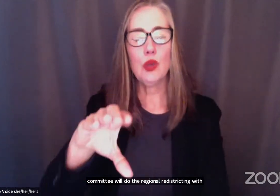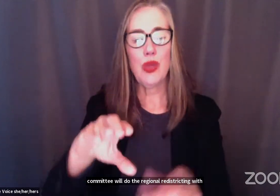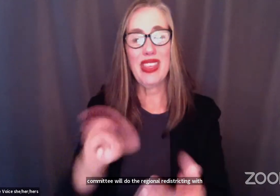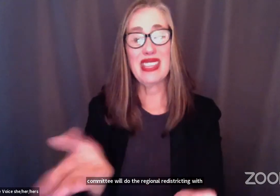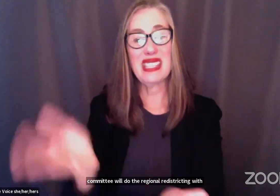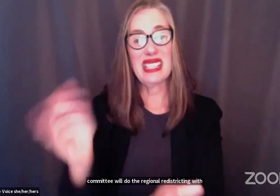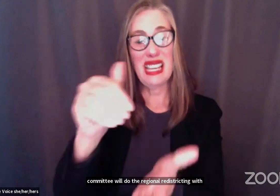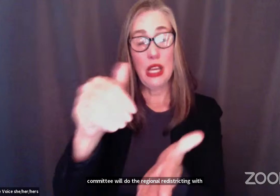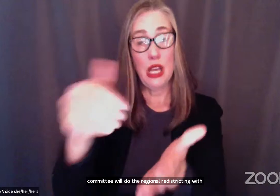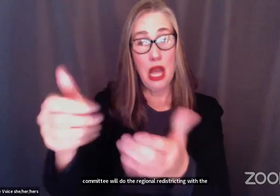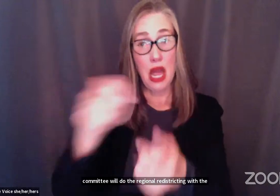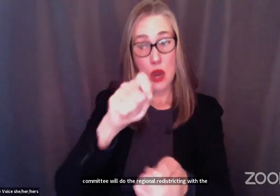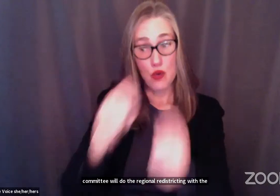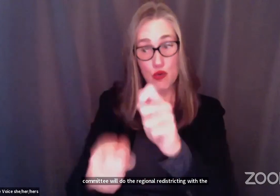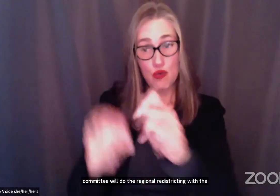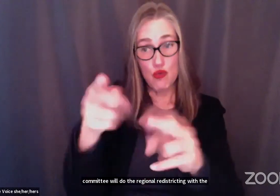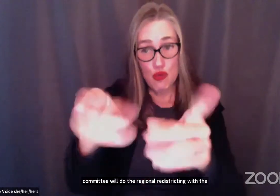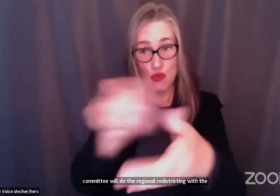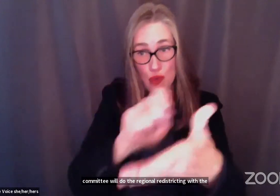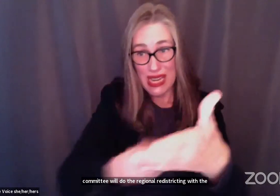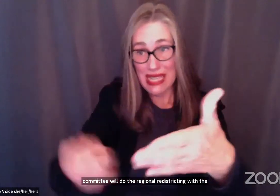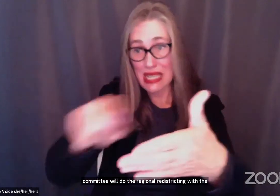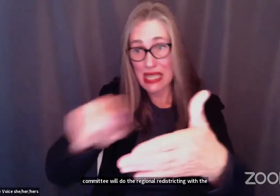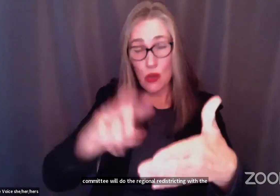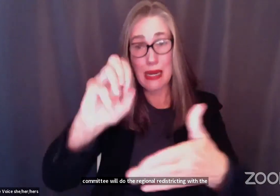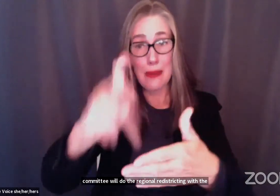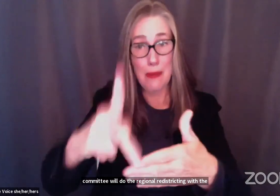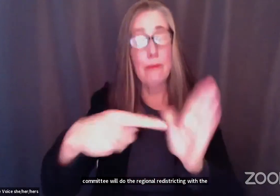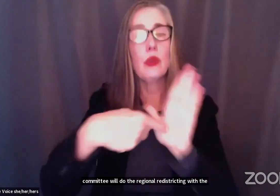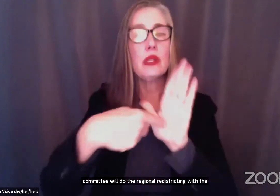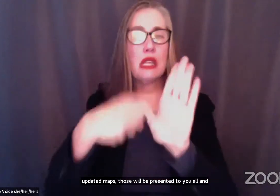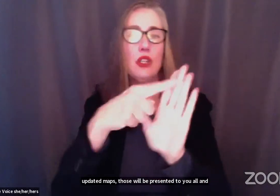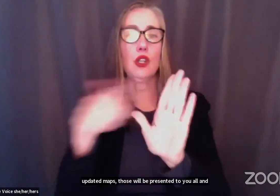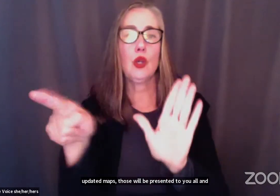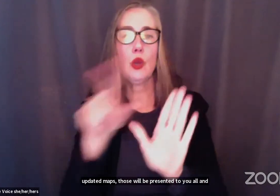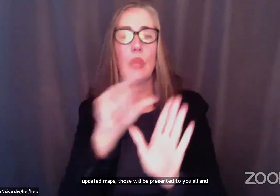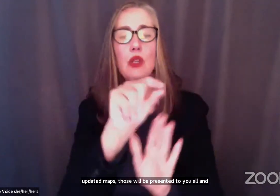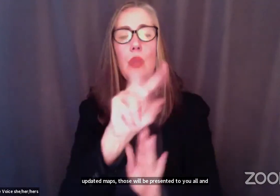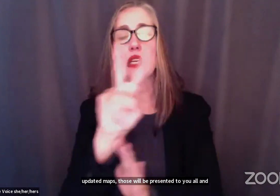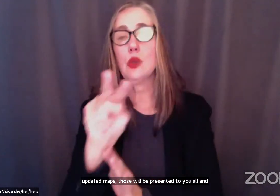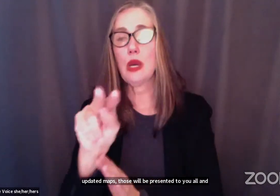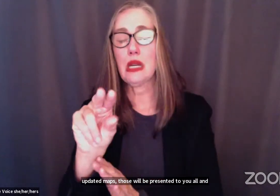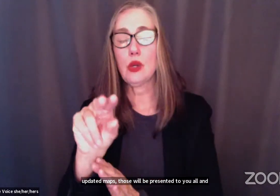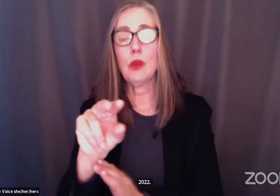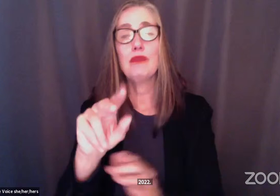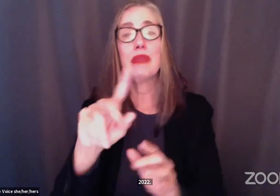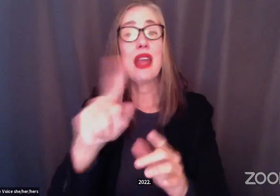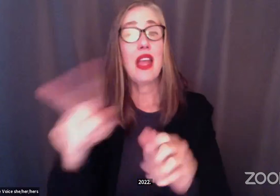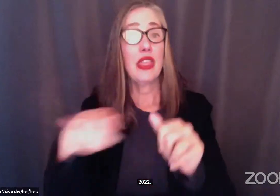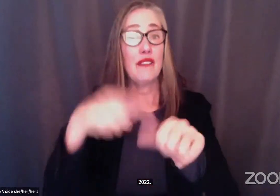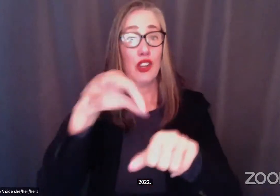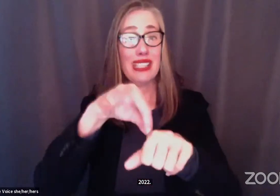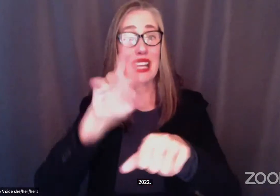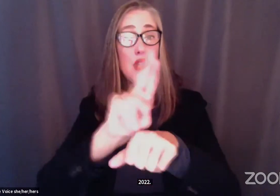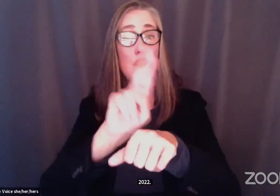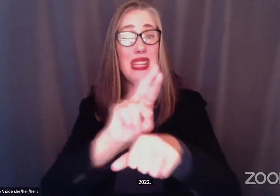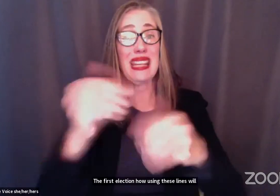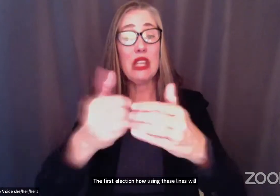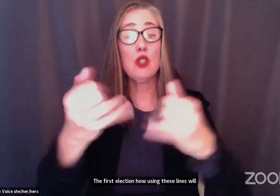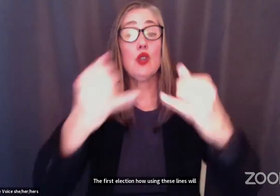maps. Those will be presented to you all in 2022. The first election held using these lines will be in the